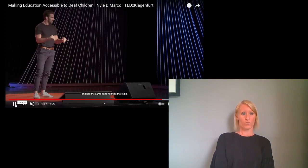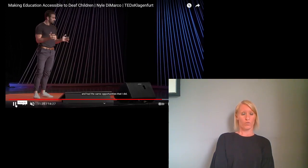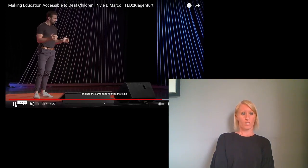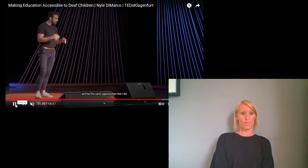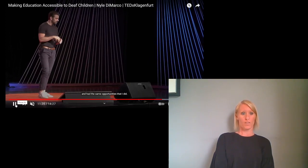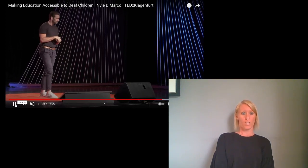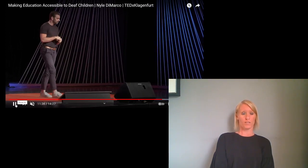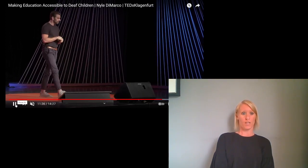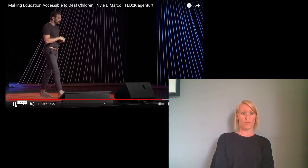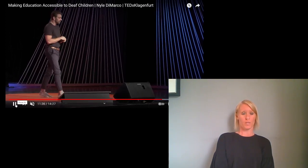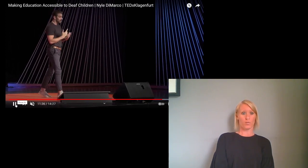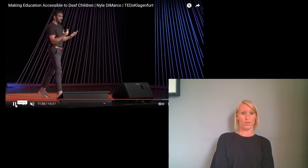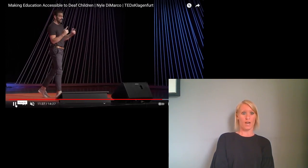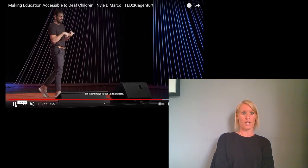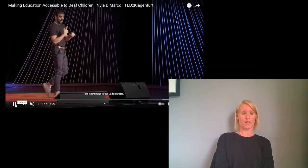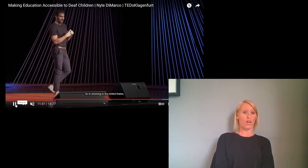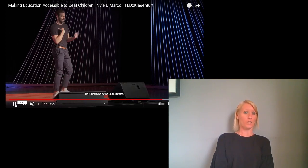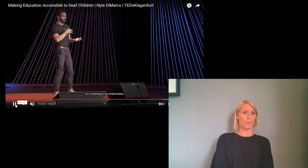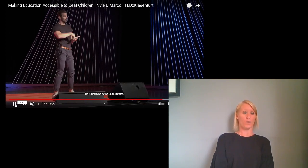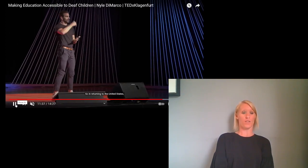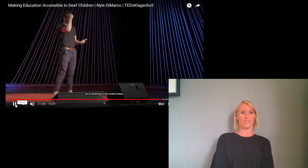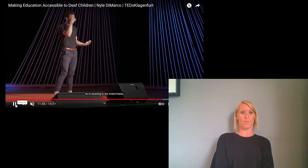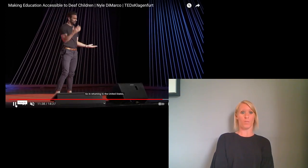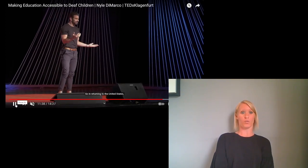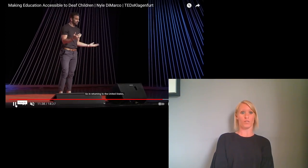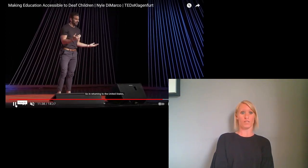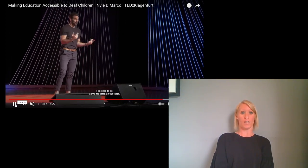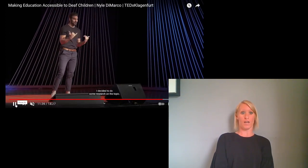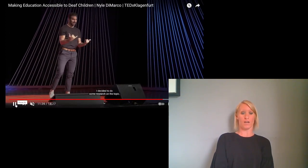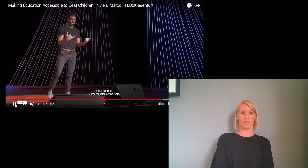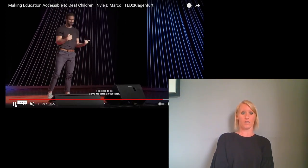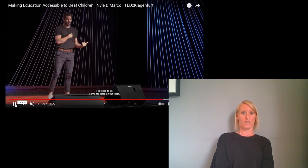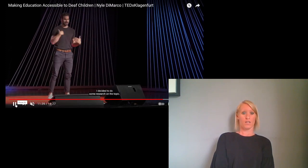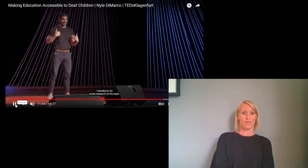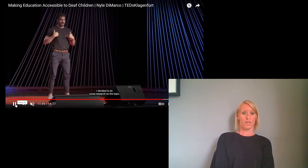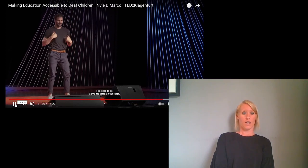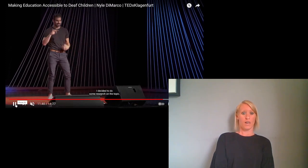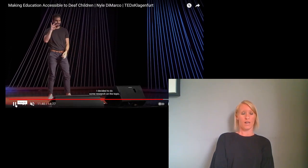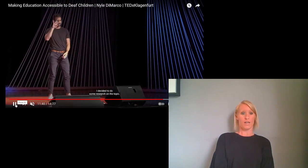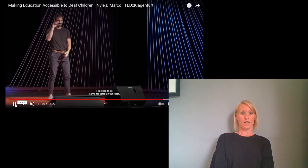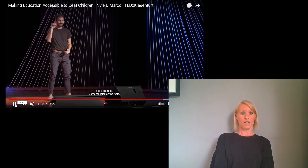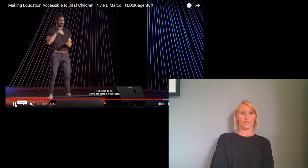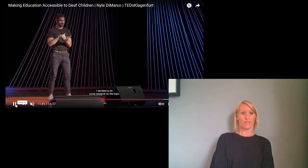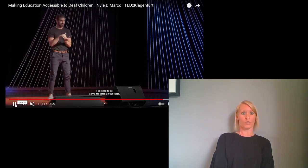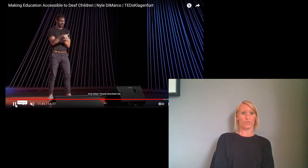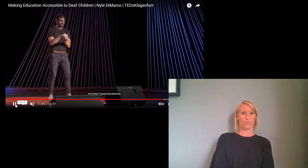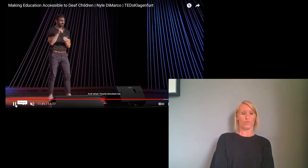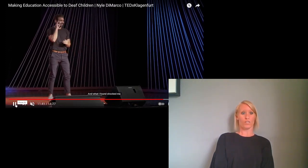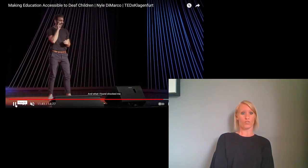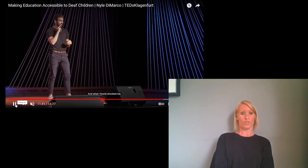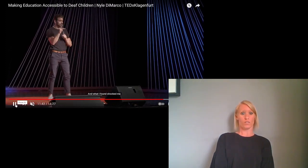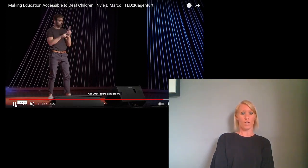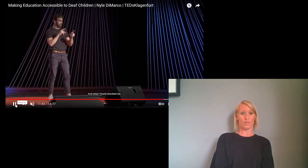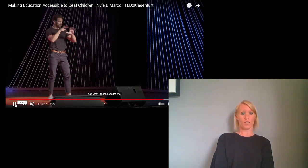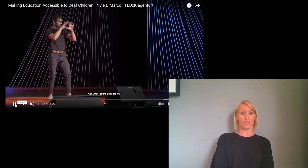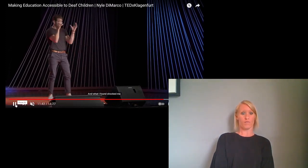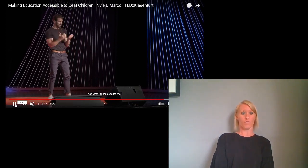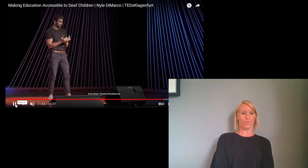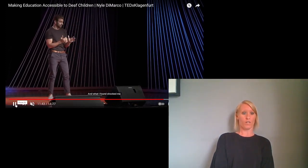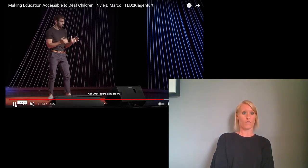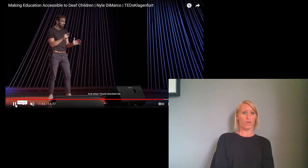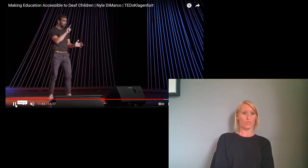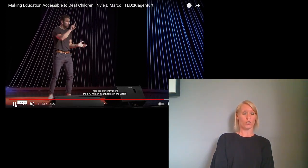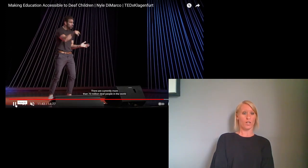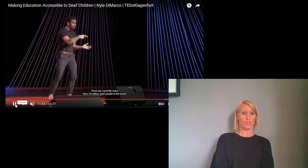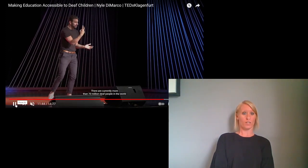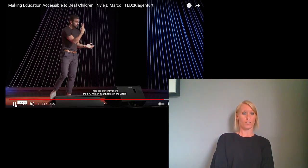When I was growing up, I thought all deaf people had the same opportunities I had. And I decided to do some more research on the topic. And